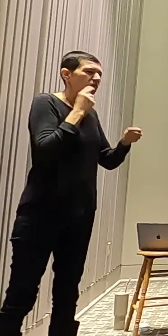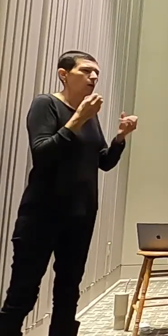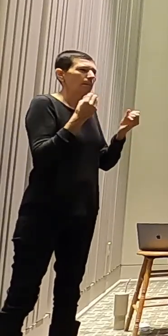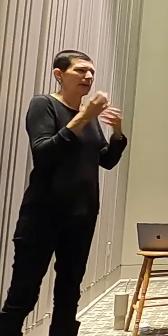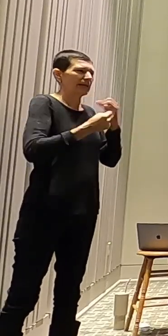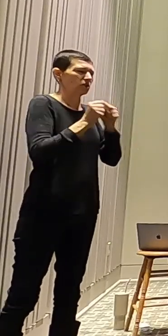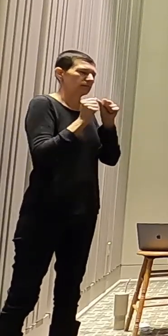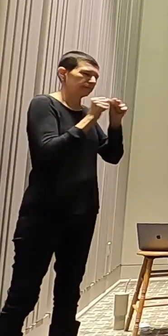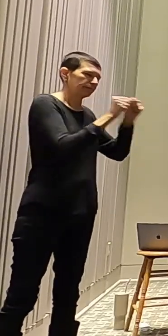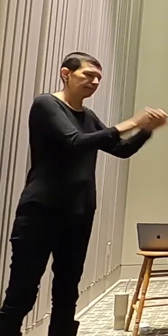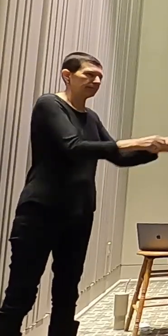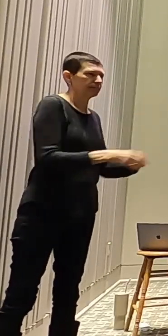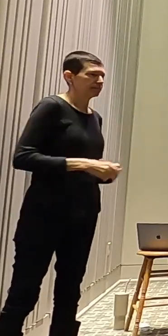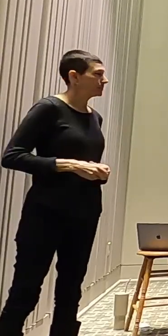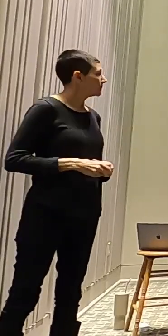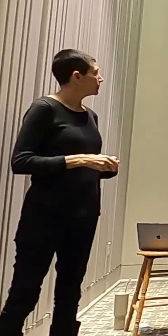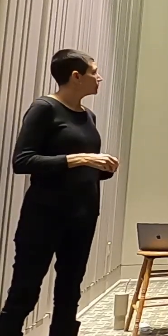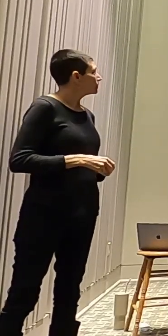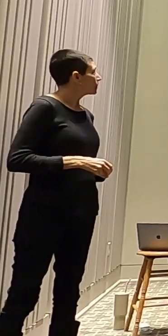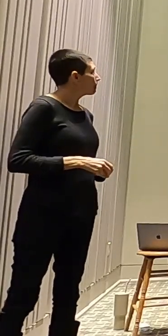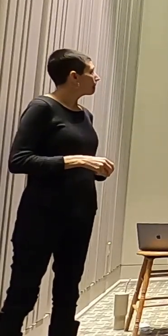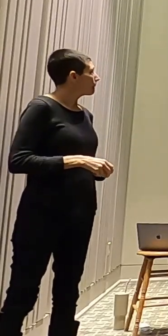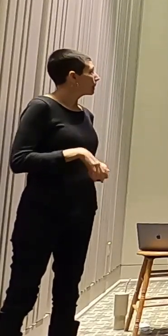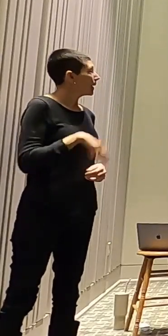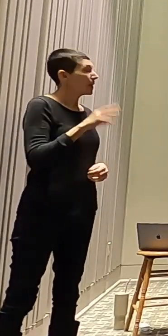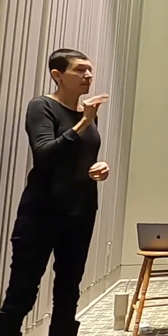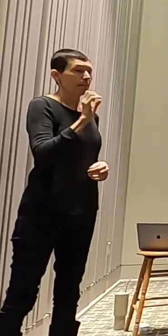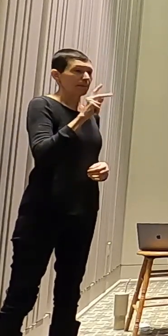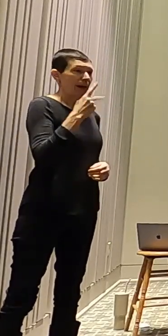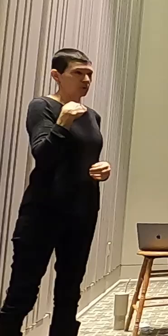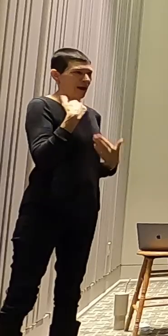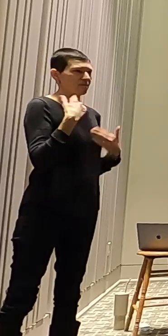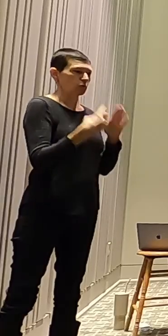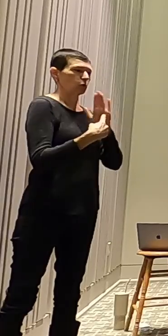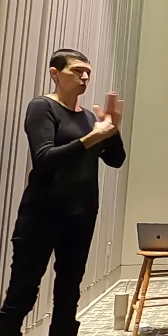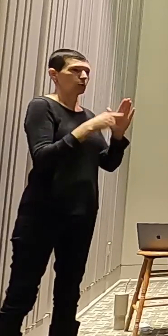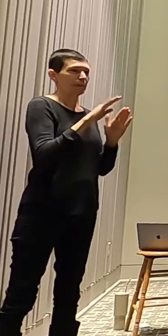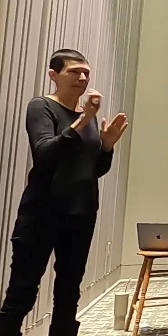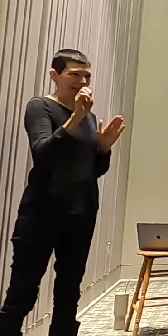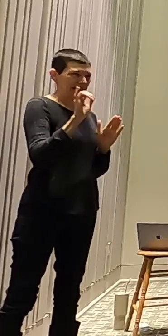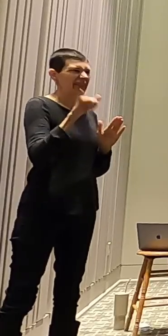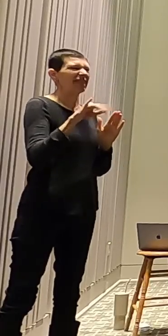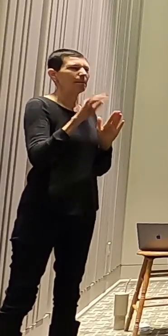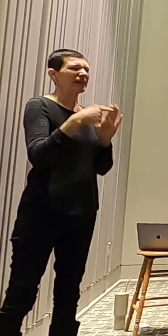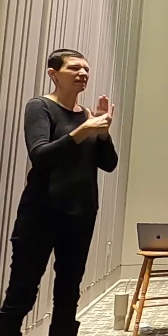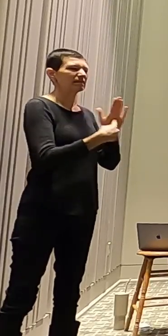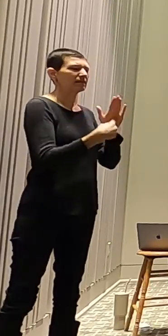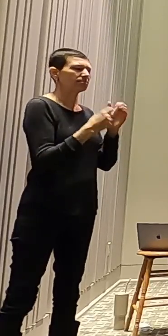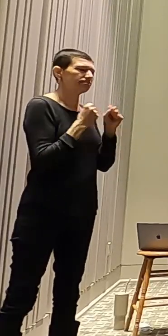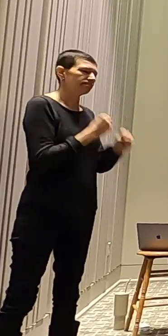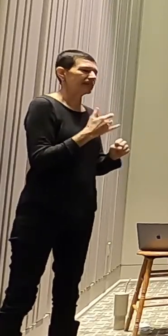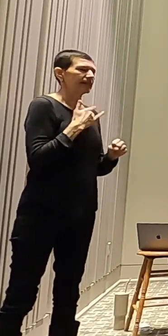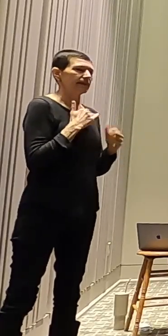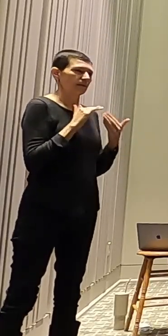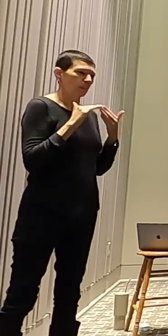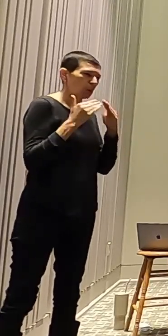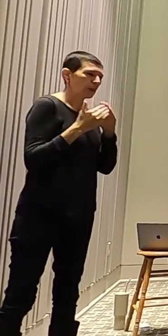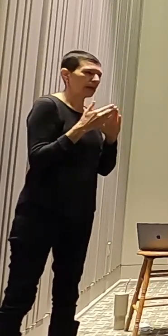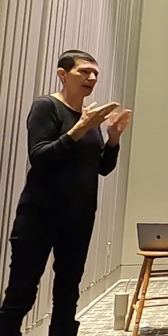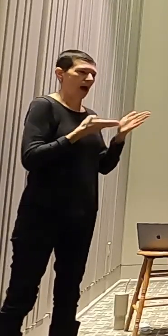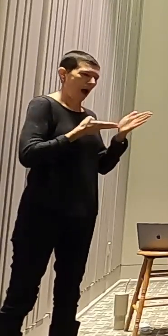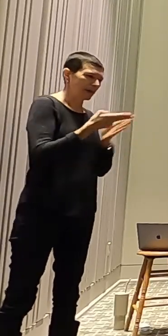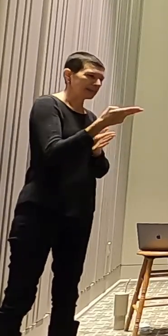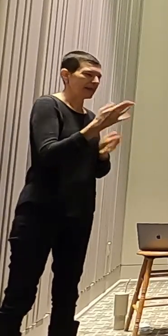generations. So the mask that we have depicts a bee. The bee symbolizes a strong sense of community, honesty,